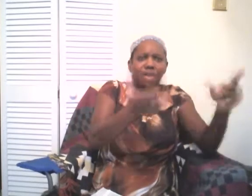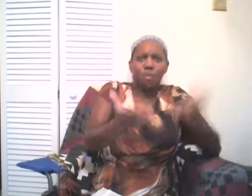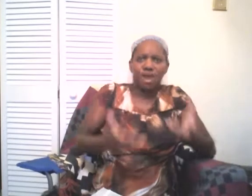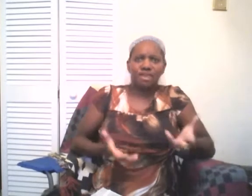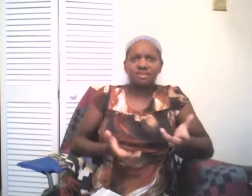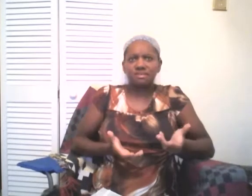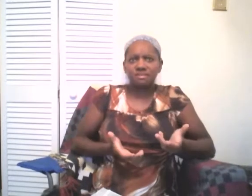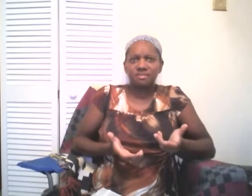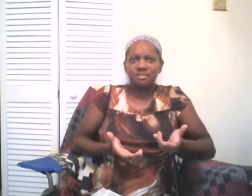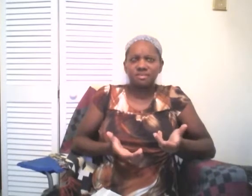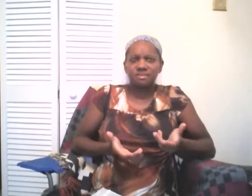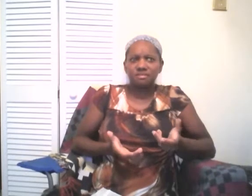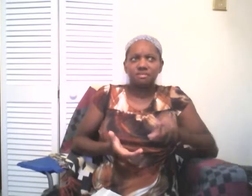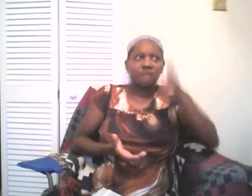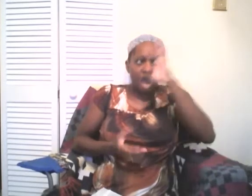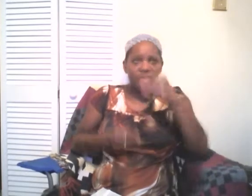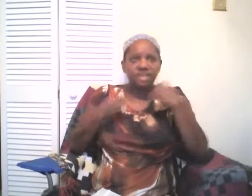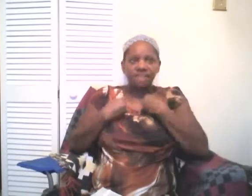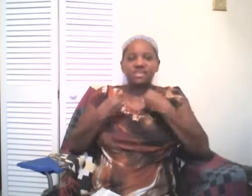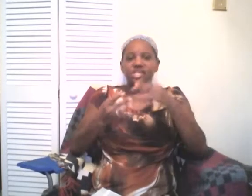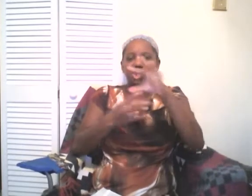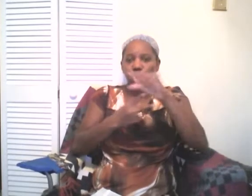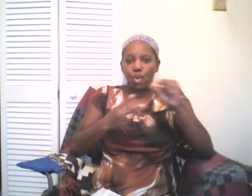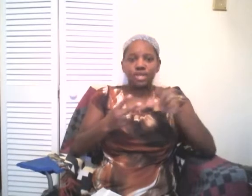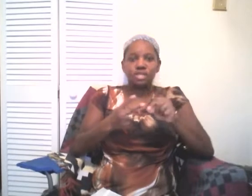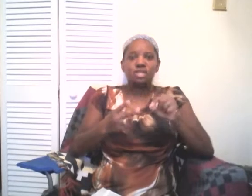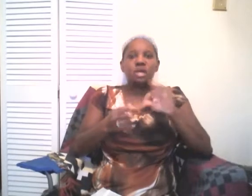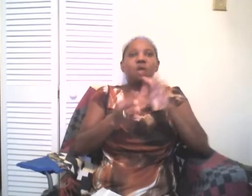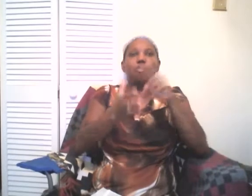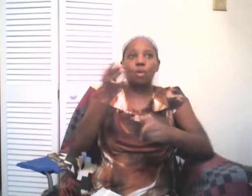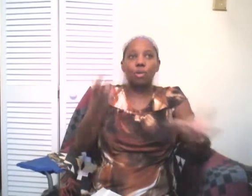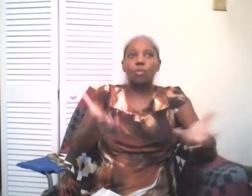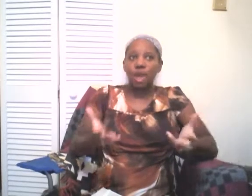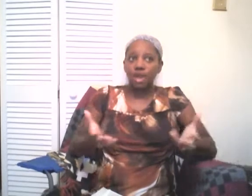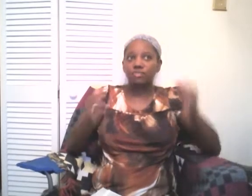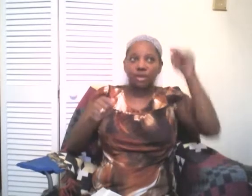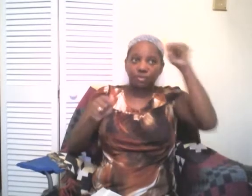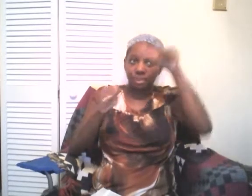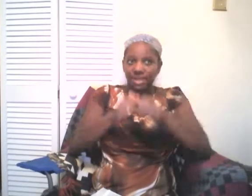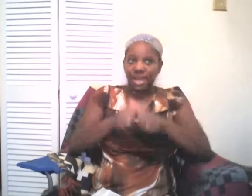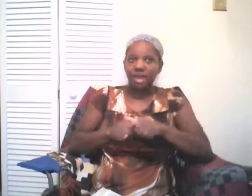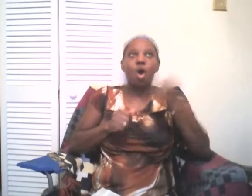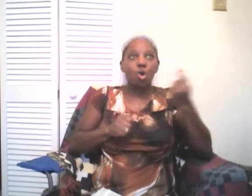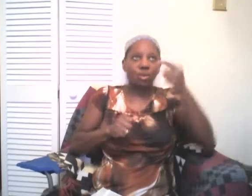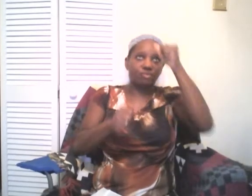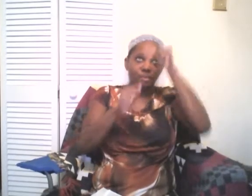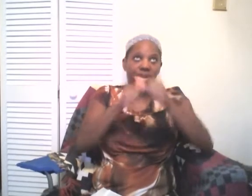want. God gave us a choice of what we want. We got to remember that. Always remember that.